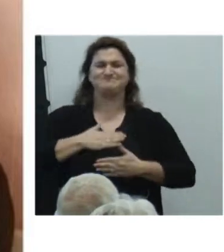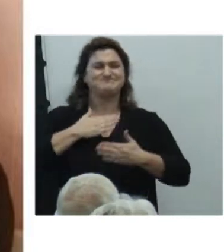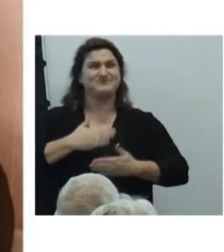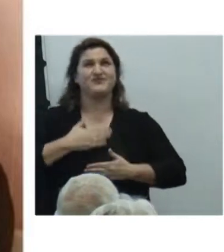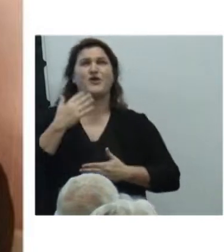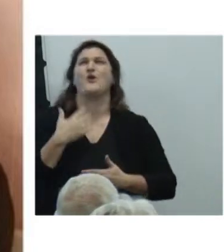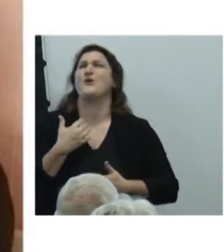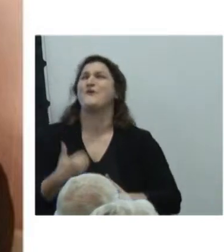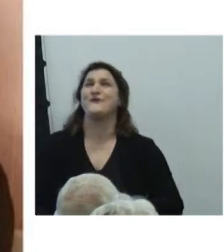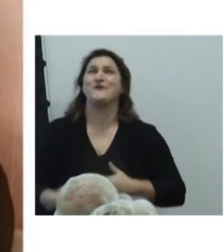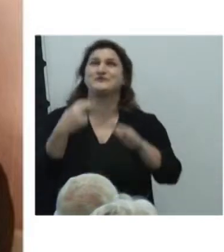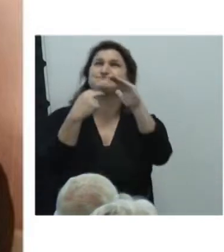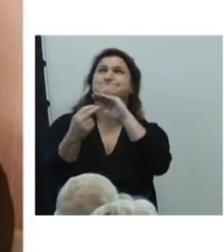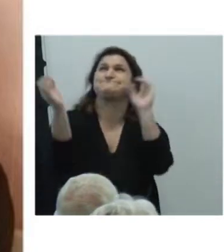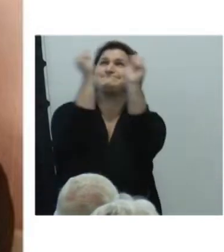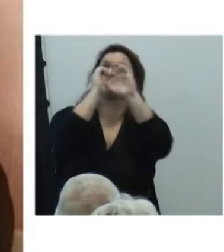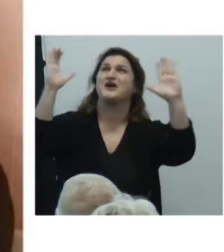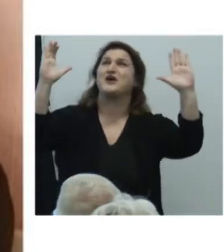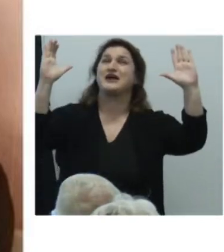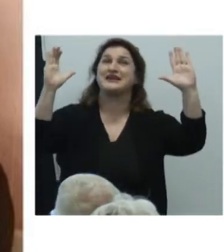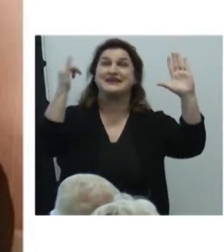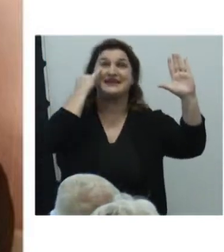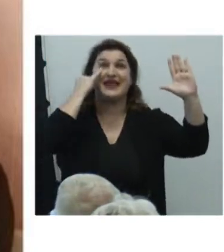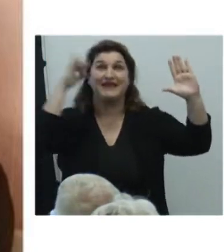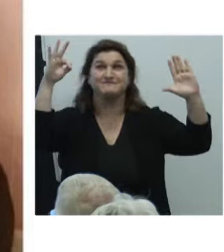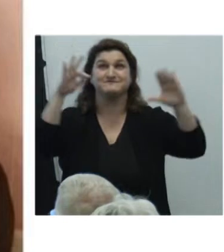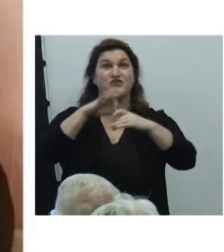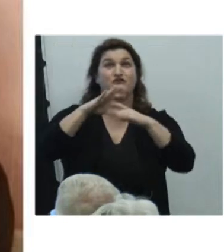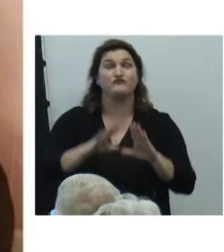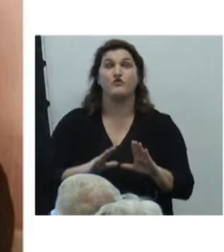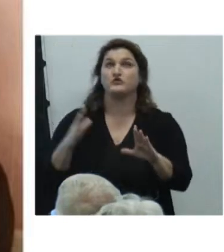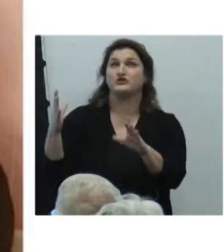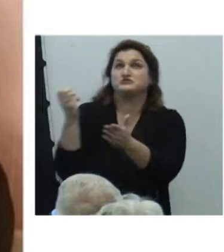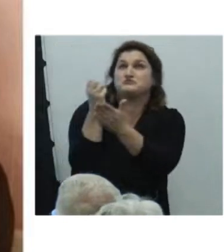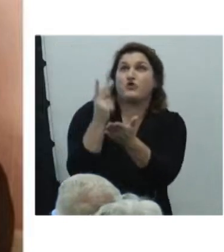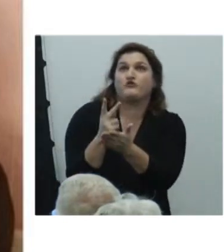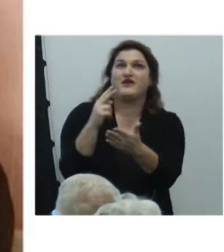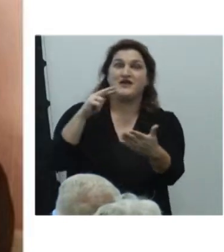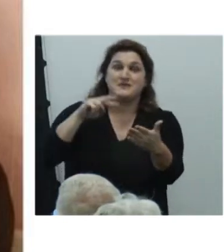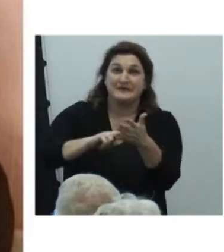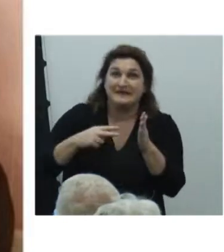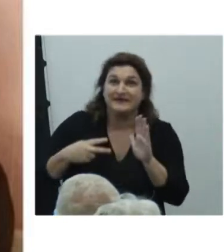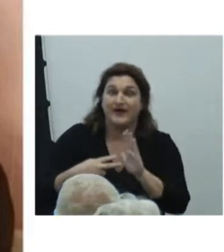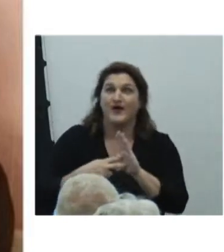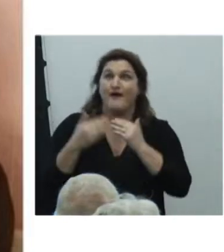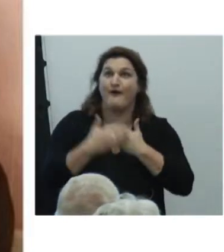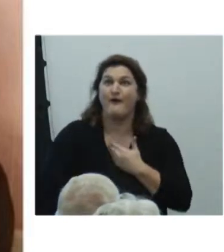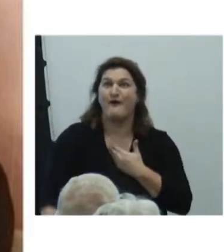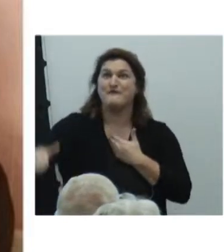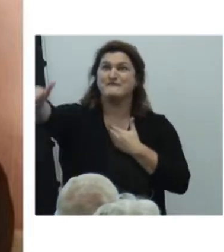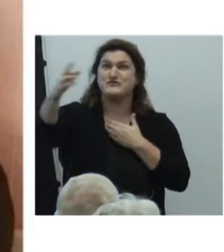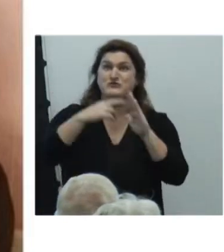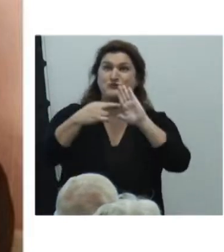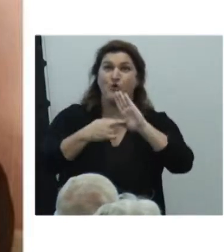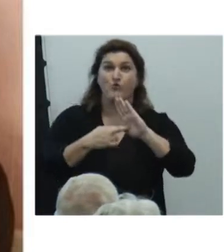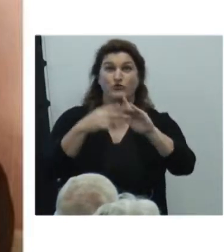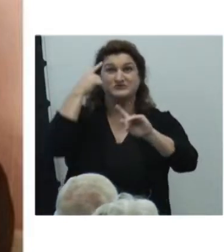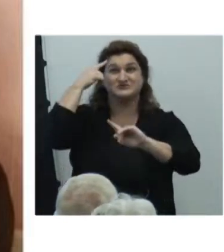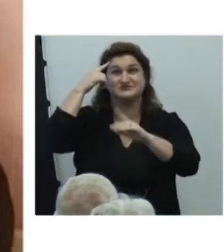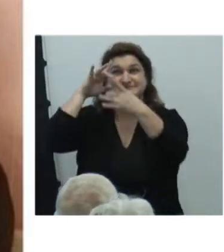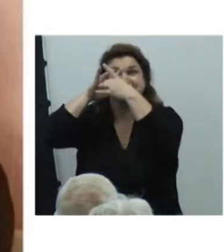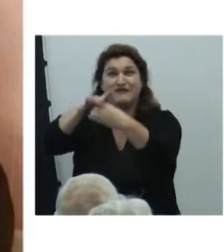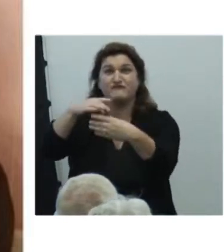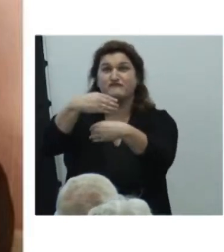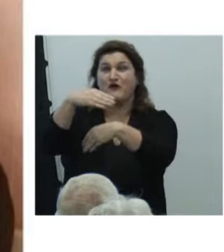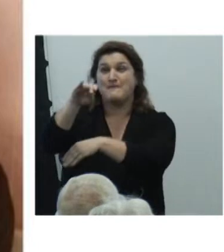vision that if we could get the voters to approve this, that the rules of map making could in fact change